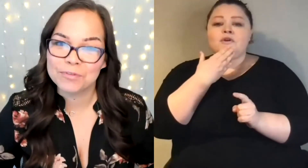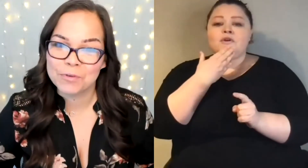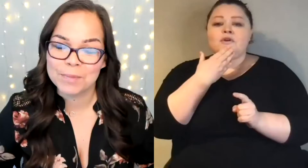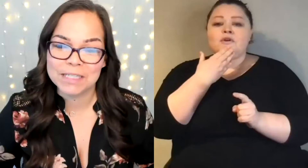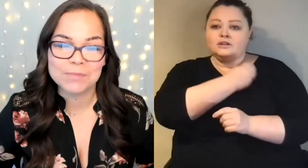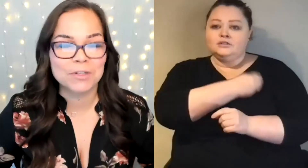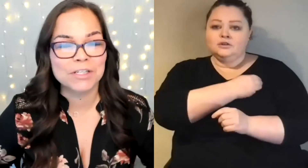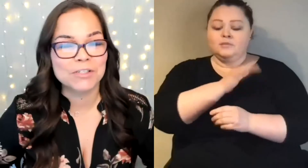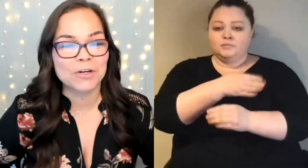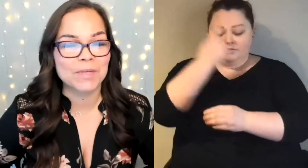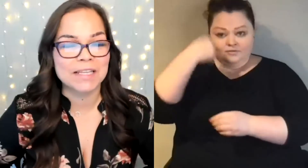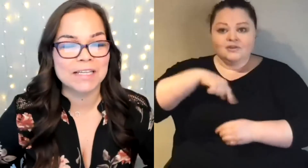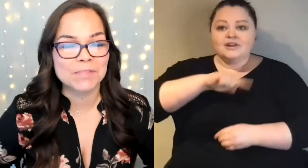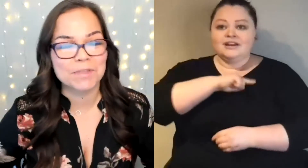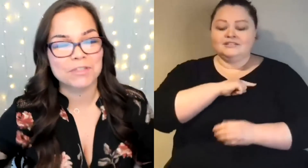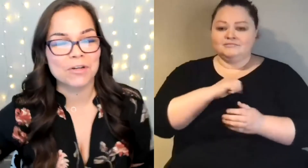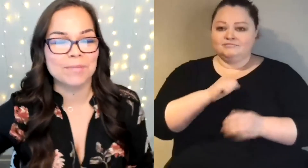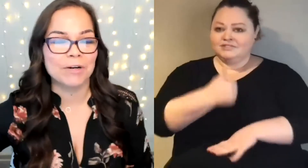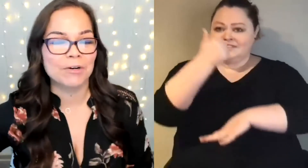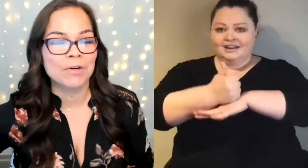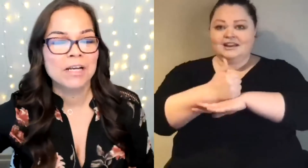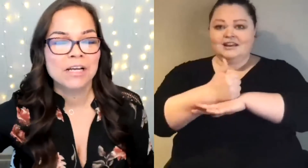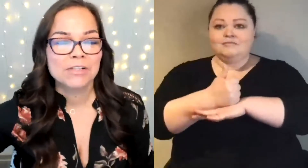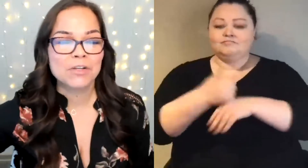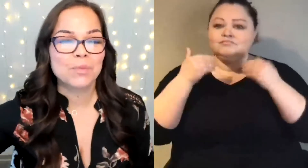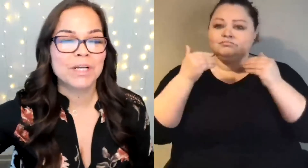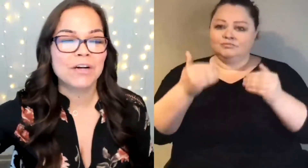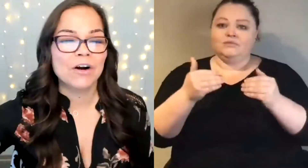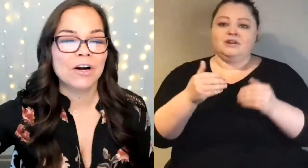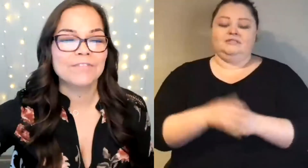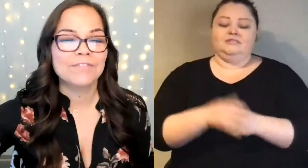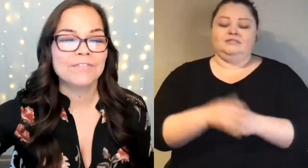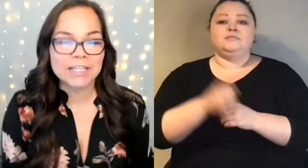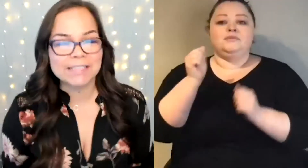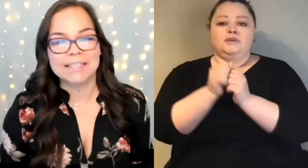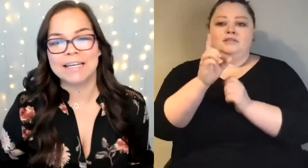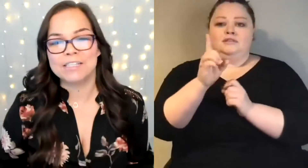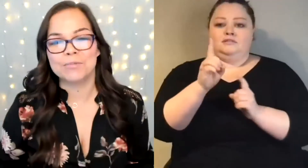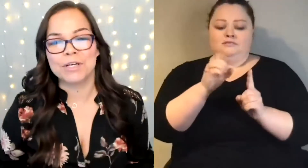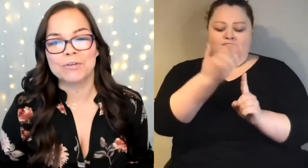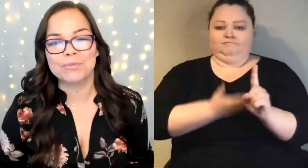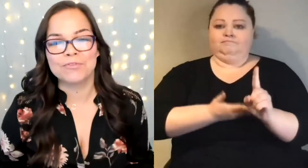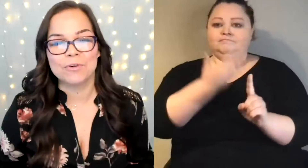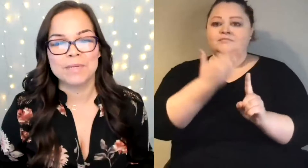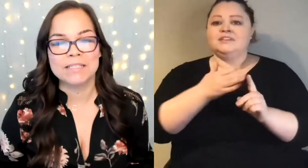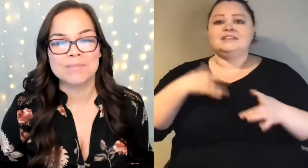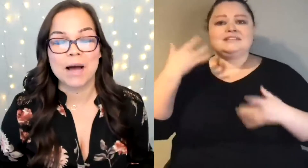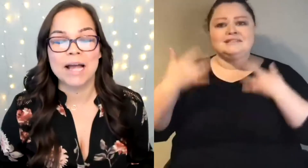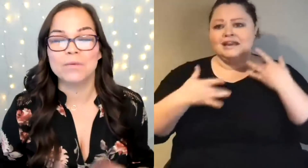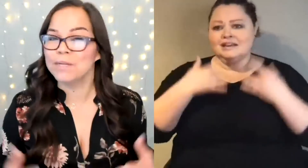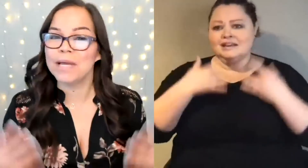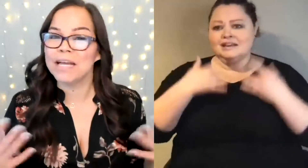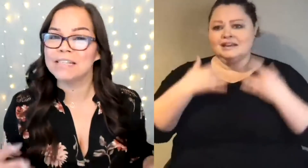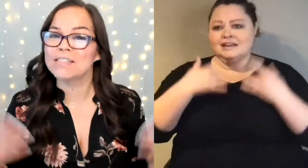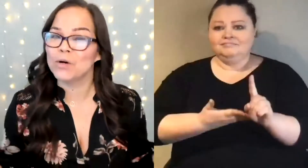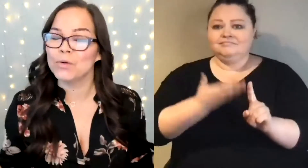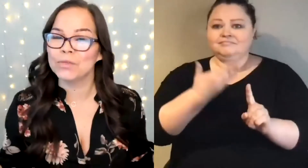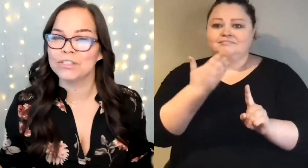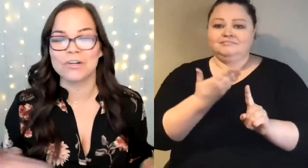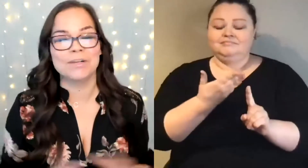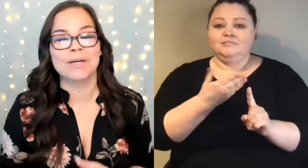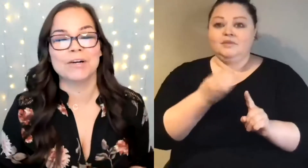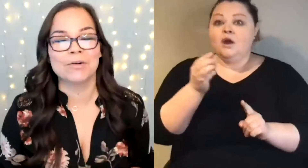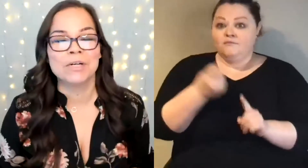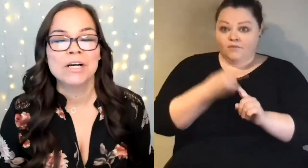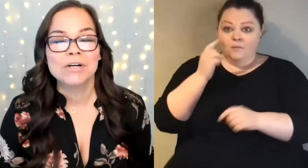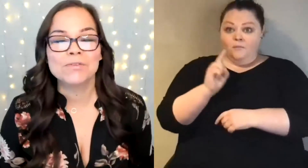musical performance. We're going to start with this with Don Amaro. So we are very excited to bring you a performance by Winnipeg's own